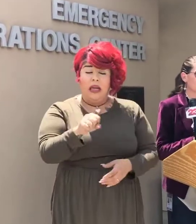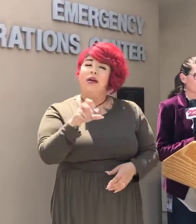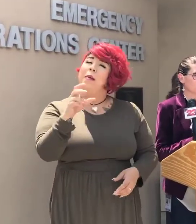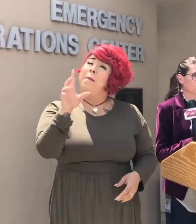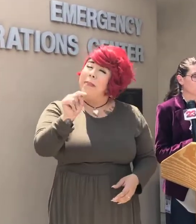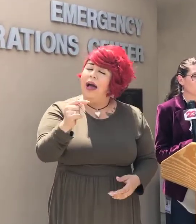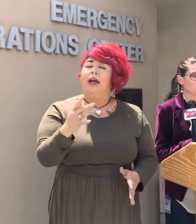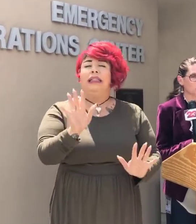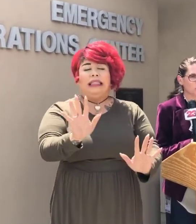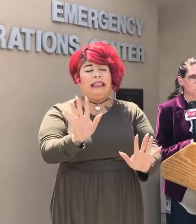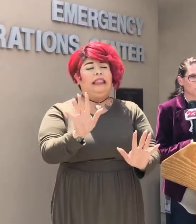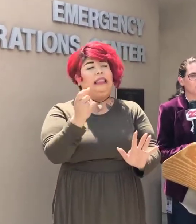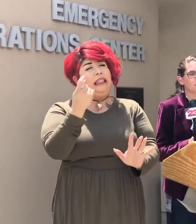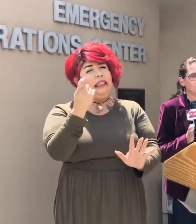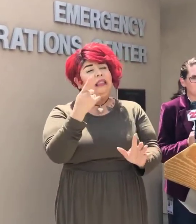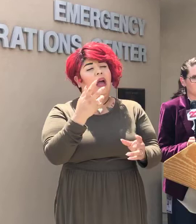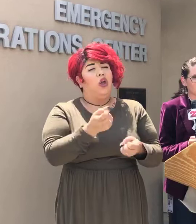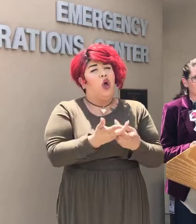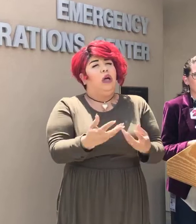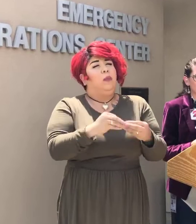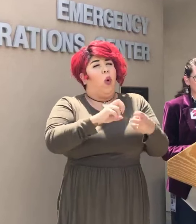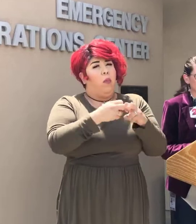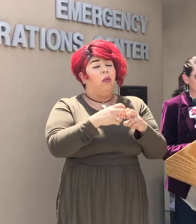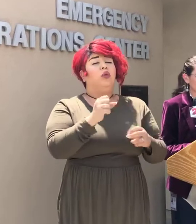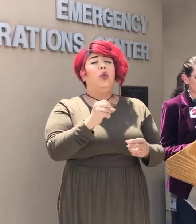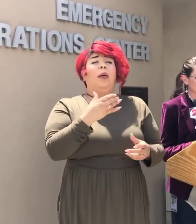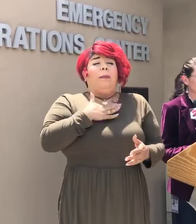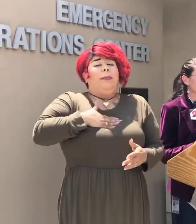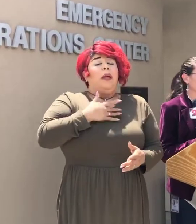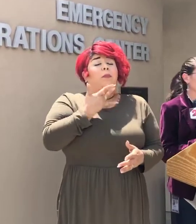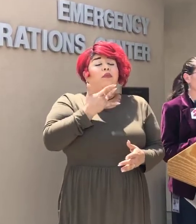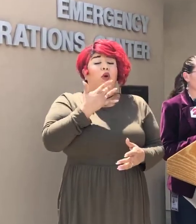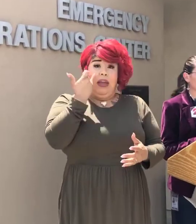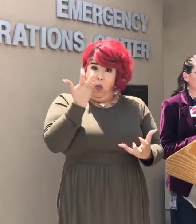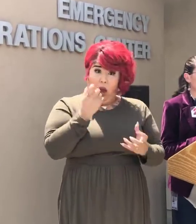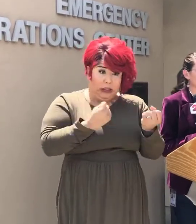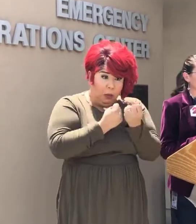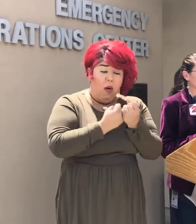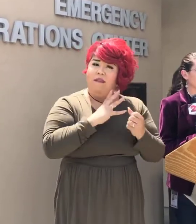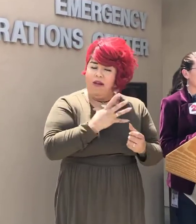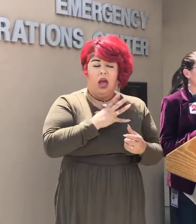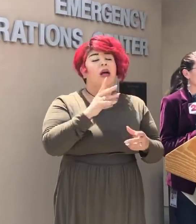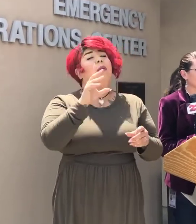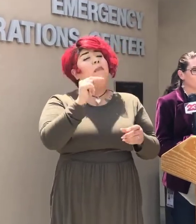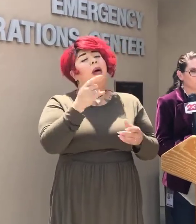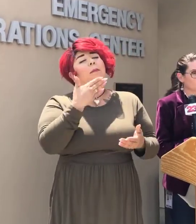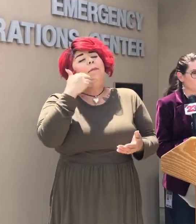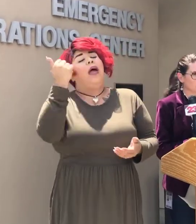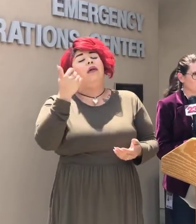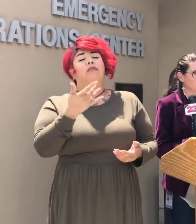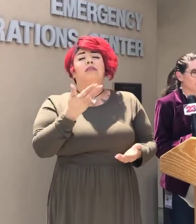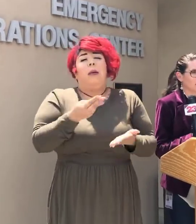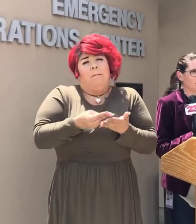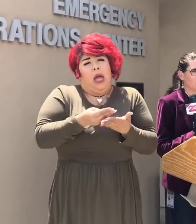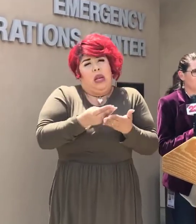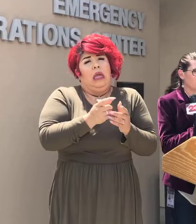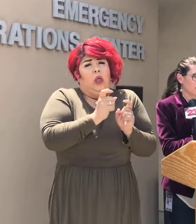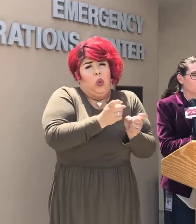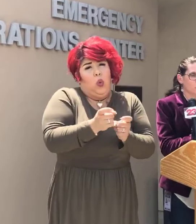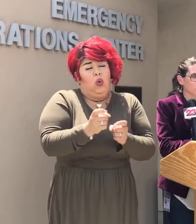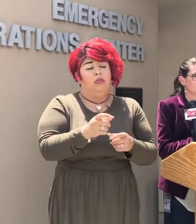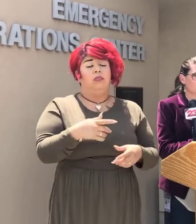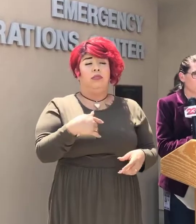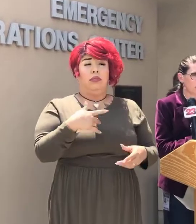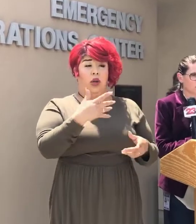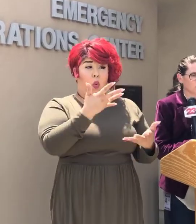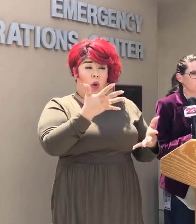are strongly encouraging people to stick with monetary donations. The American Red Cross is really working,